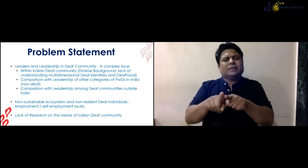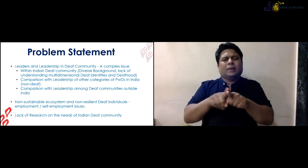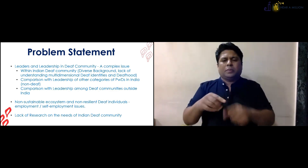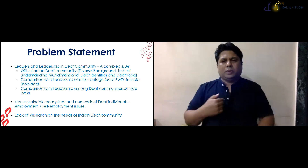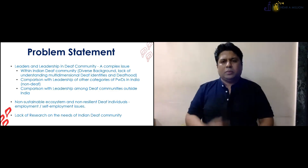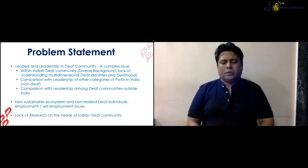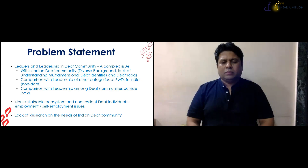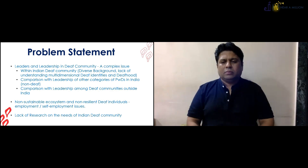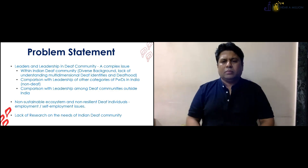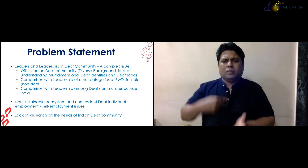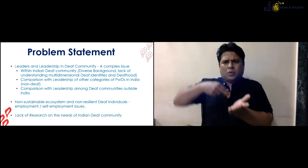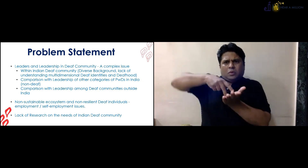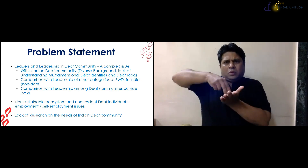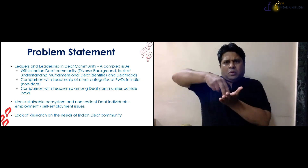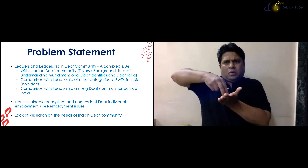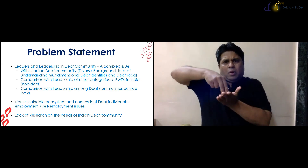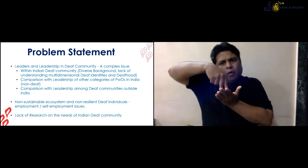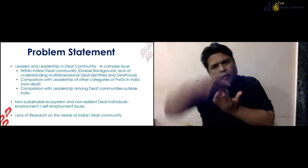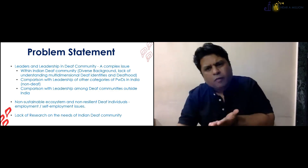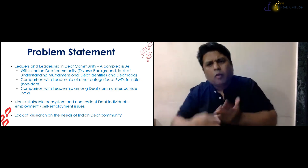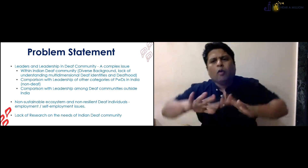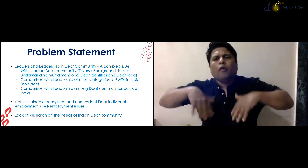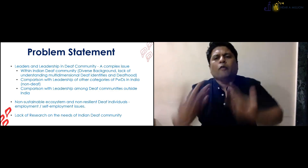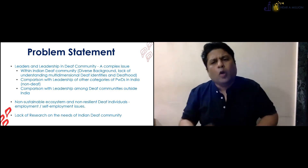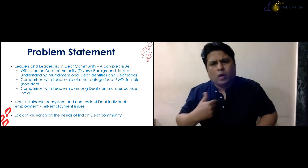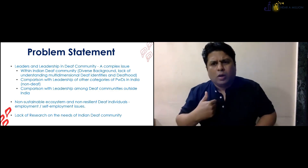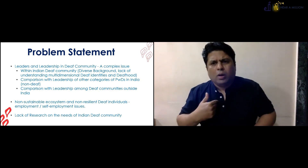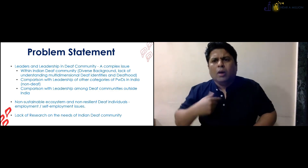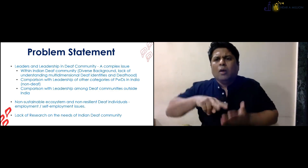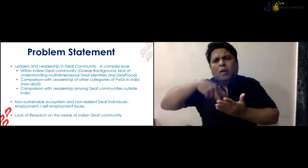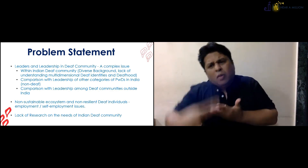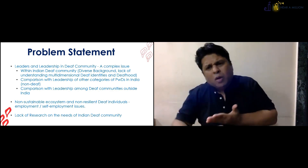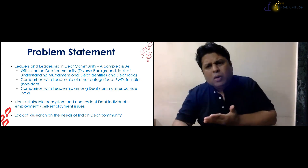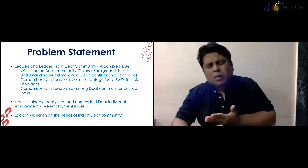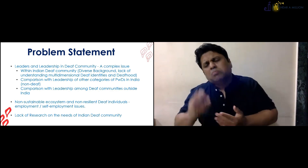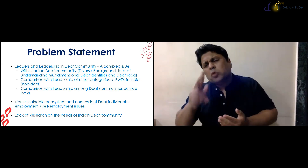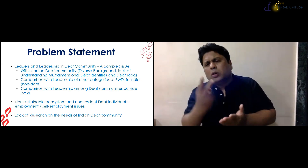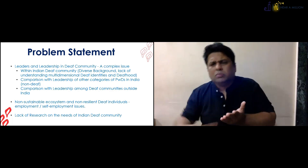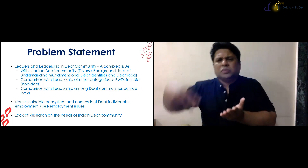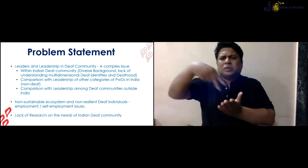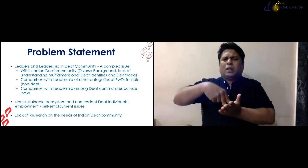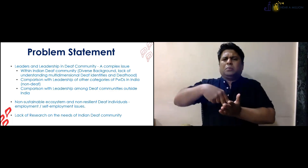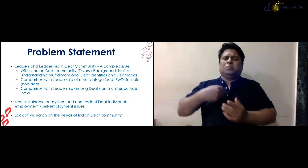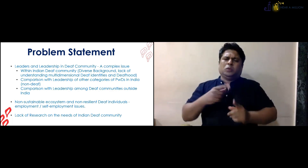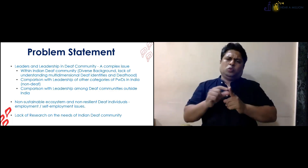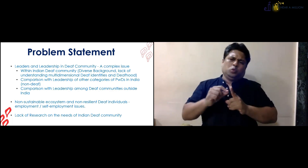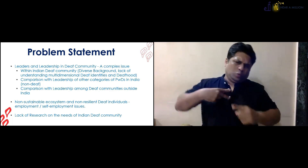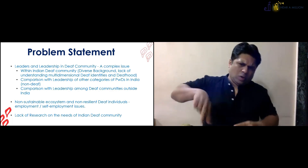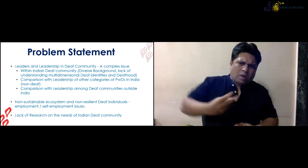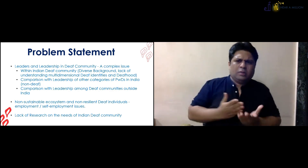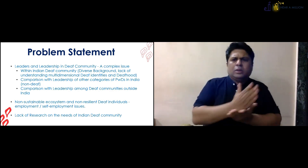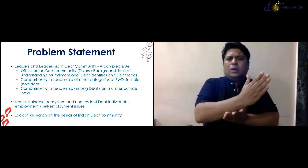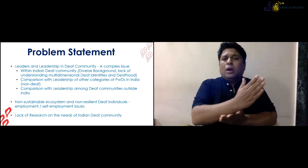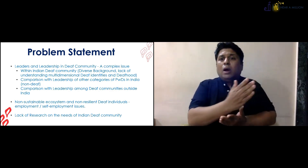And moving on, for example, if I'm walking and if I fall down, okay, I will rise